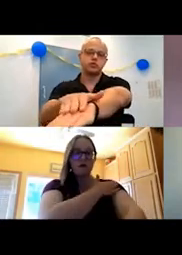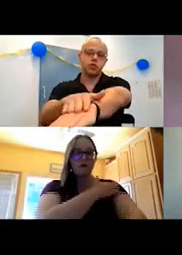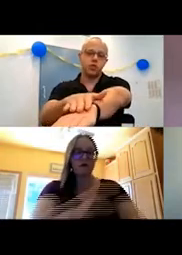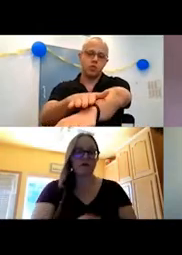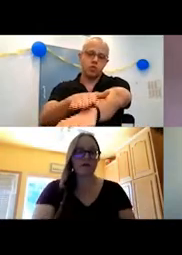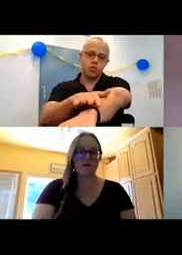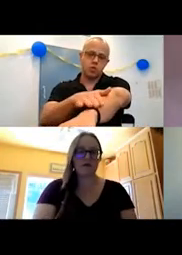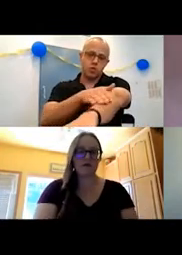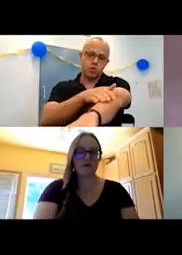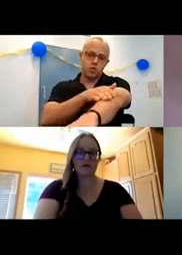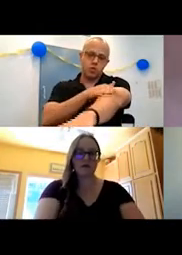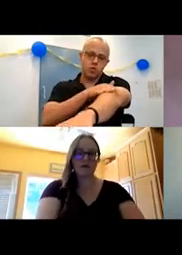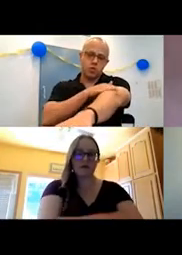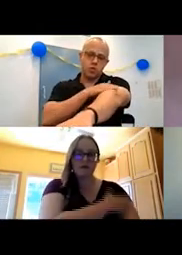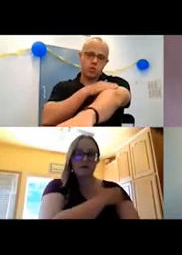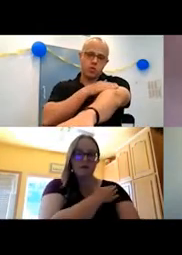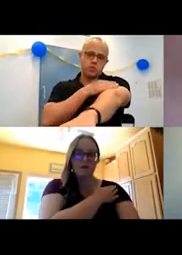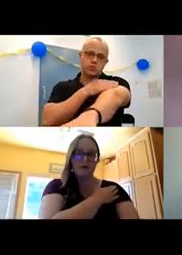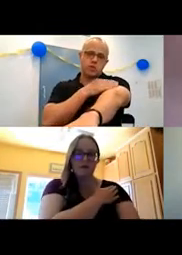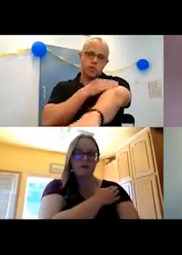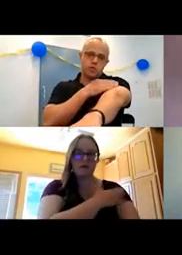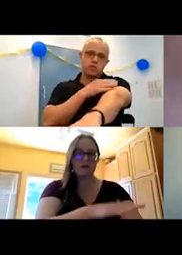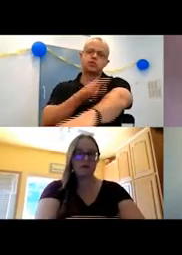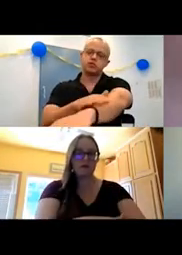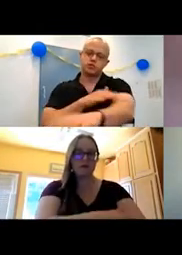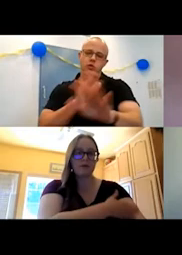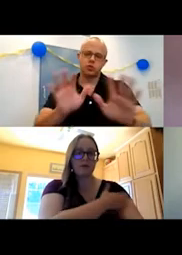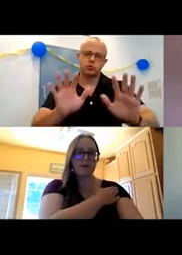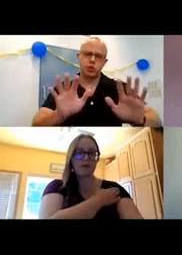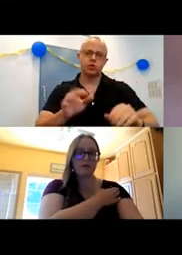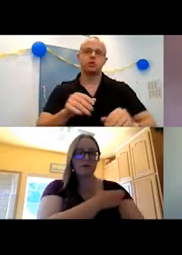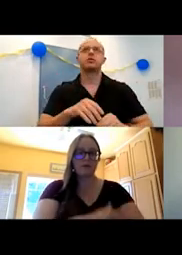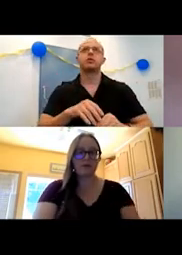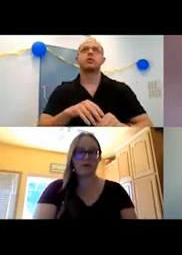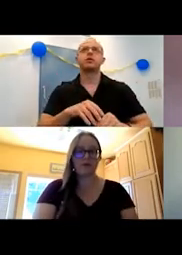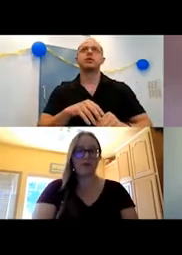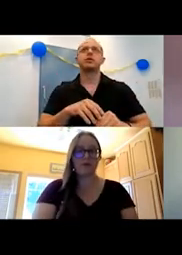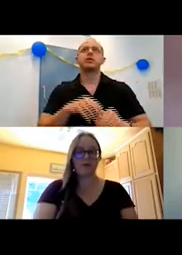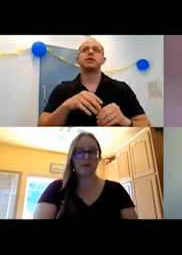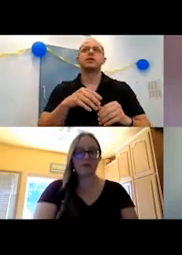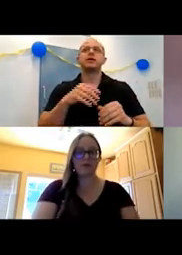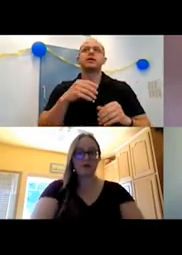Someone asked about the sign for slow. This is the sign for slow.